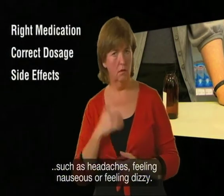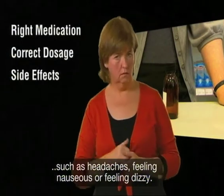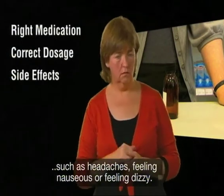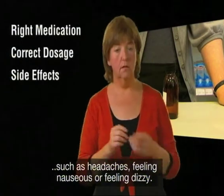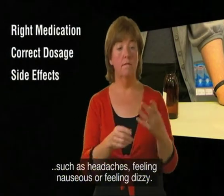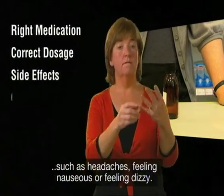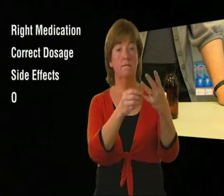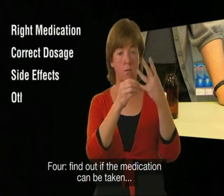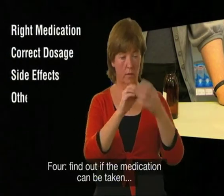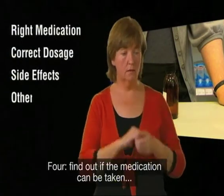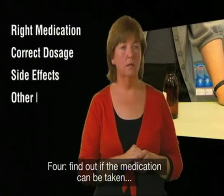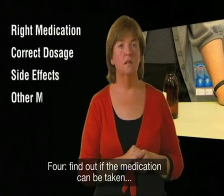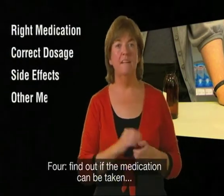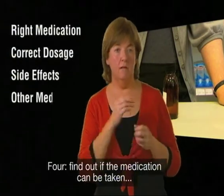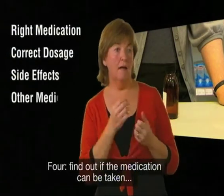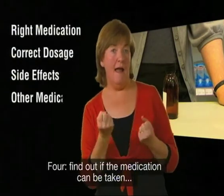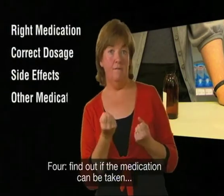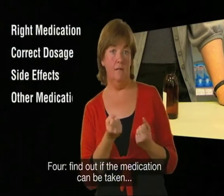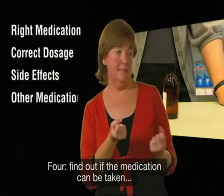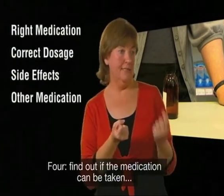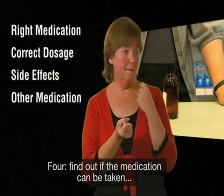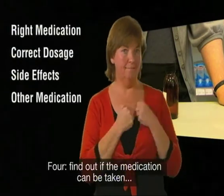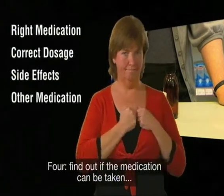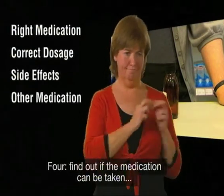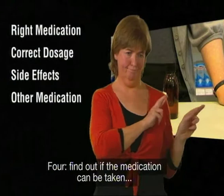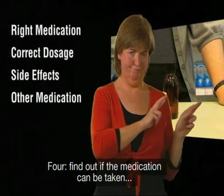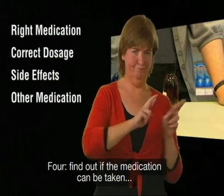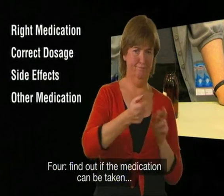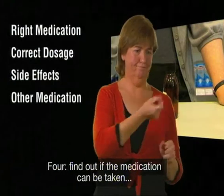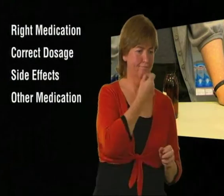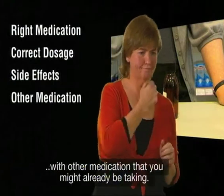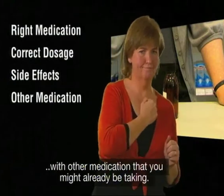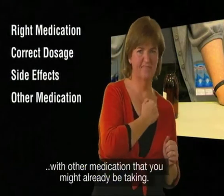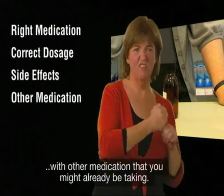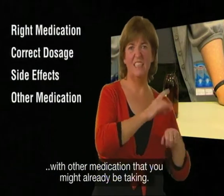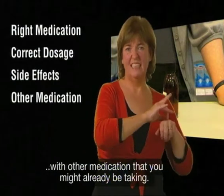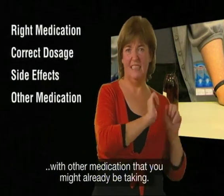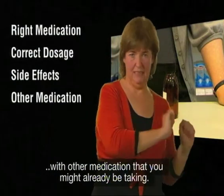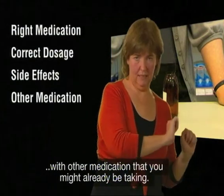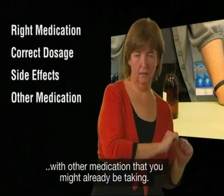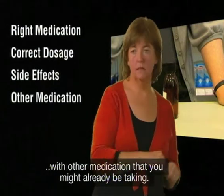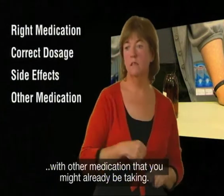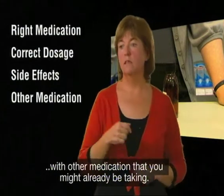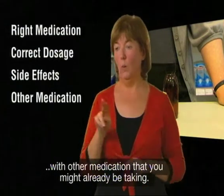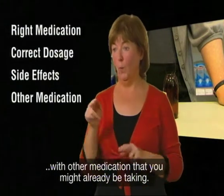dizzy. 4. Find out if the medication can be taken with other medication that you might already be